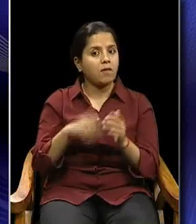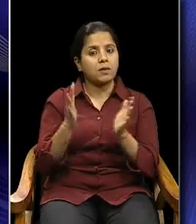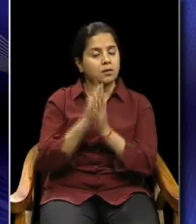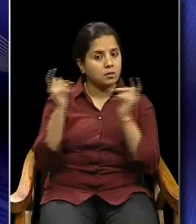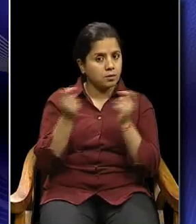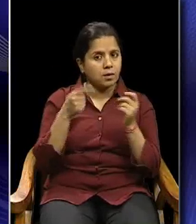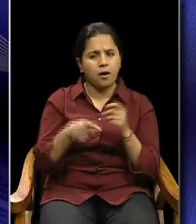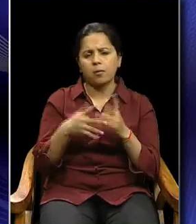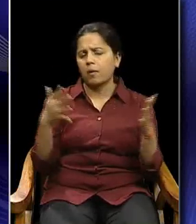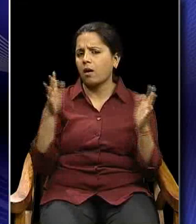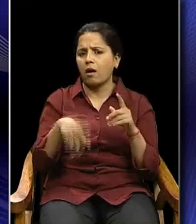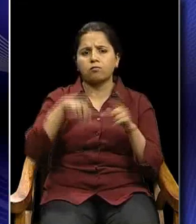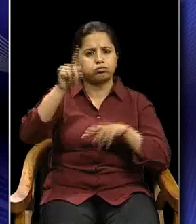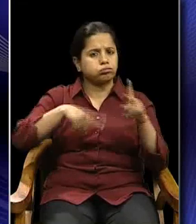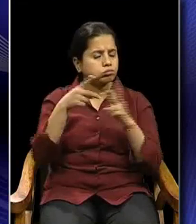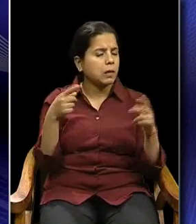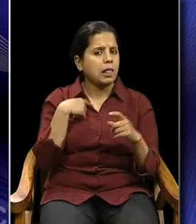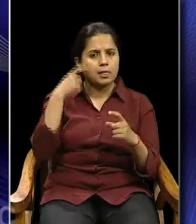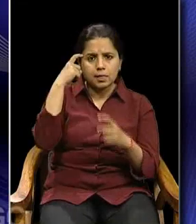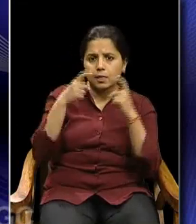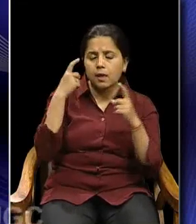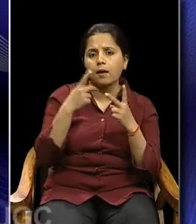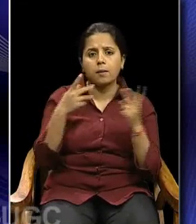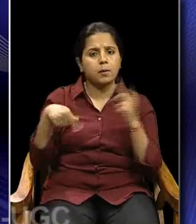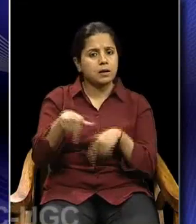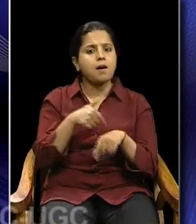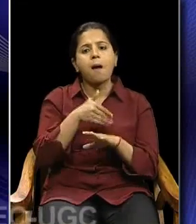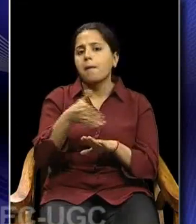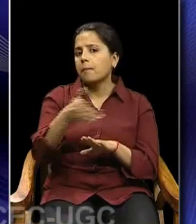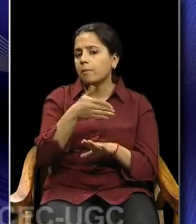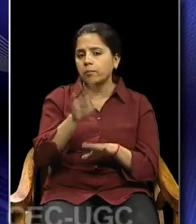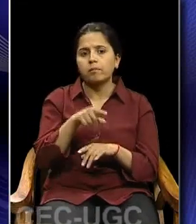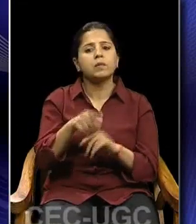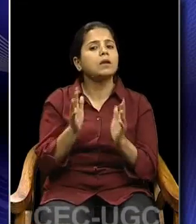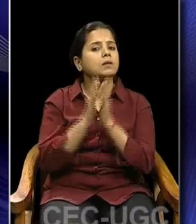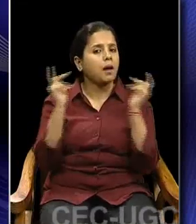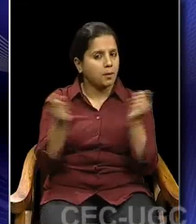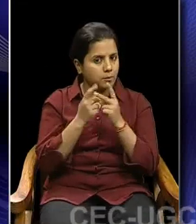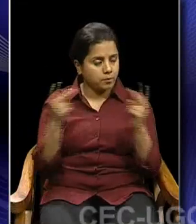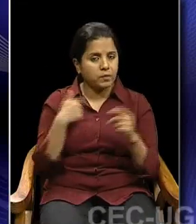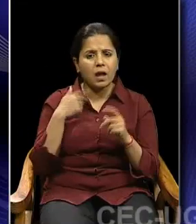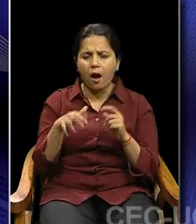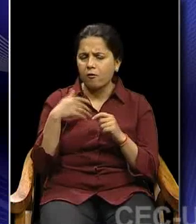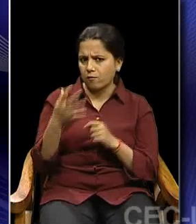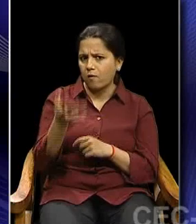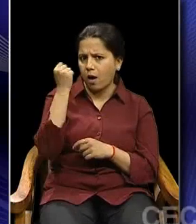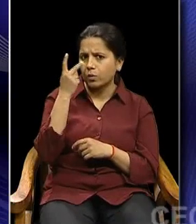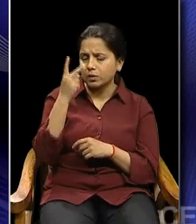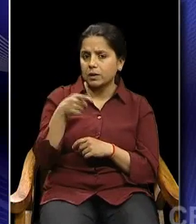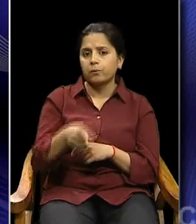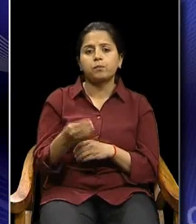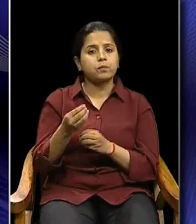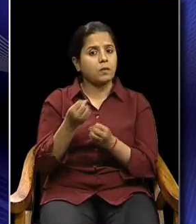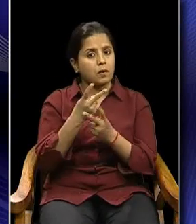so much variety and concern during this time, and we also find that various kinds